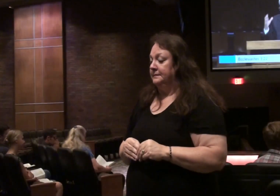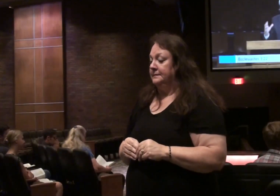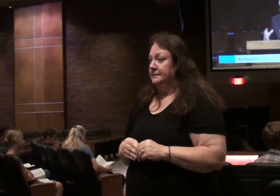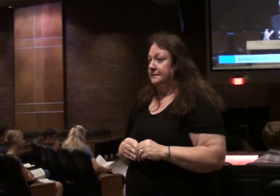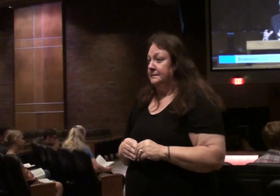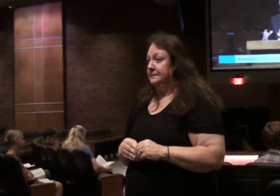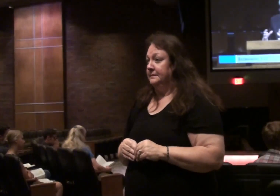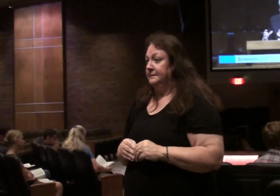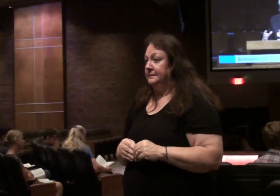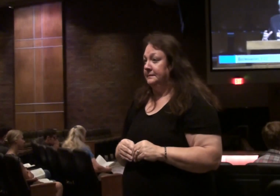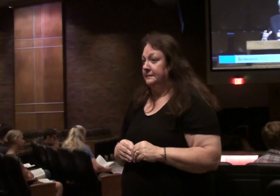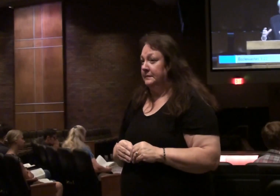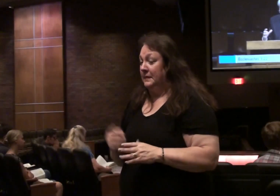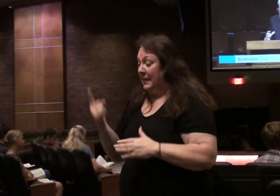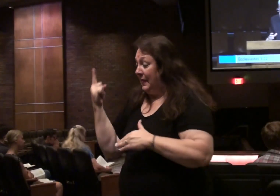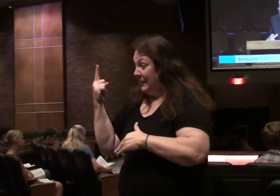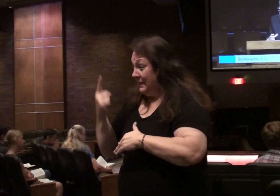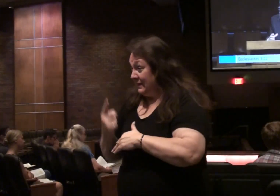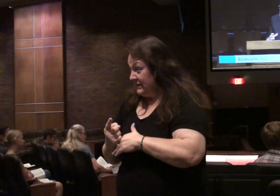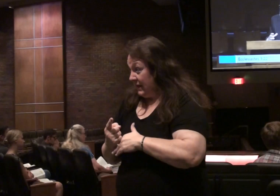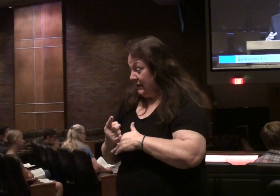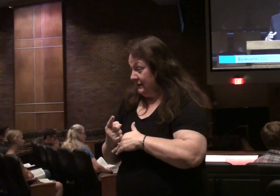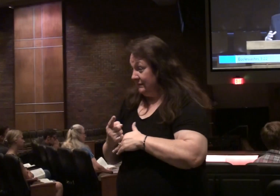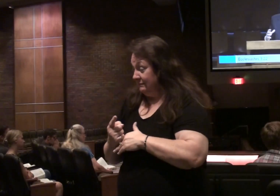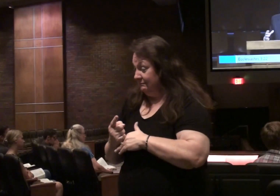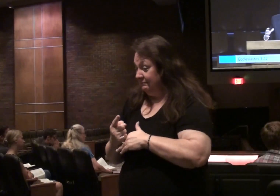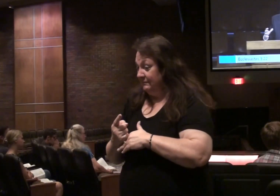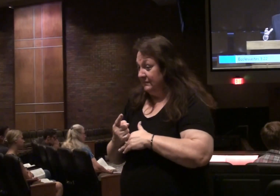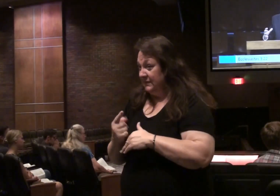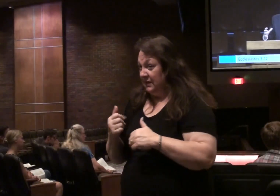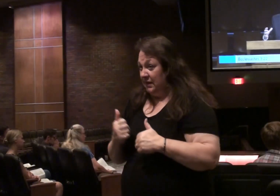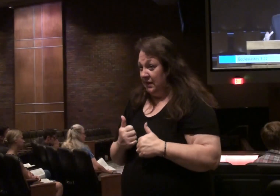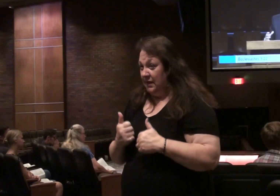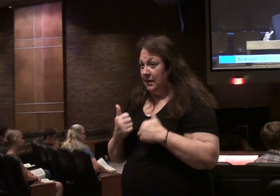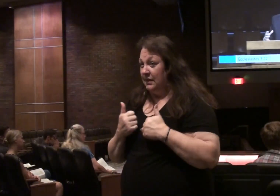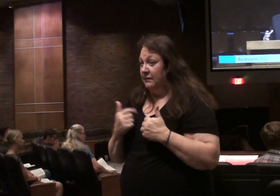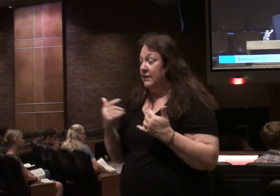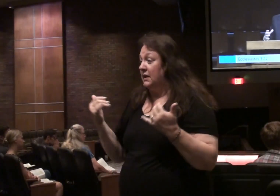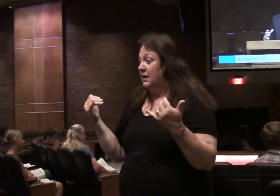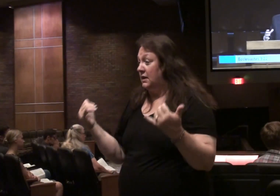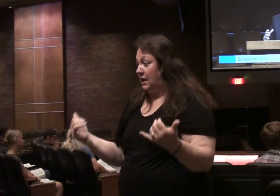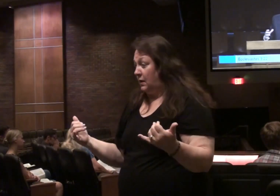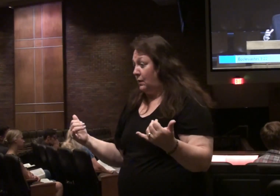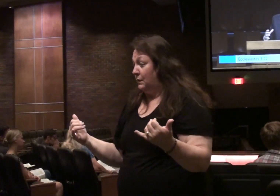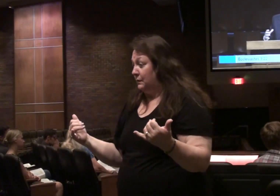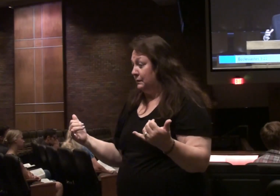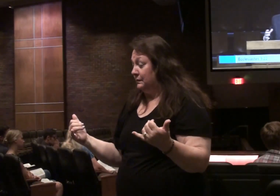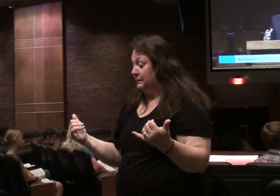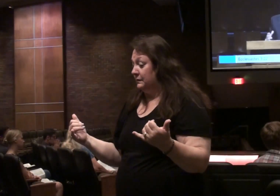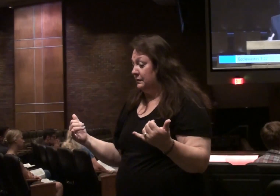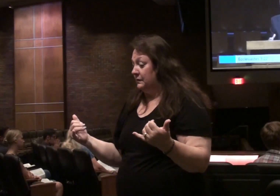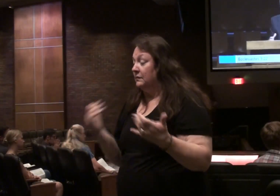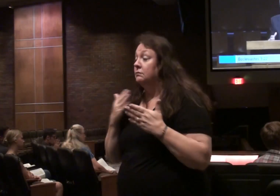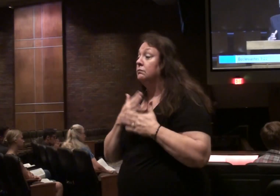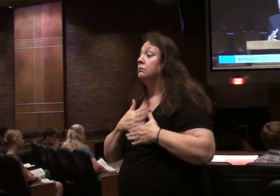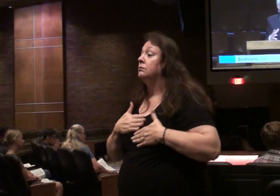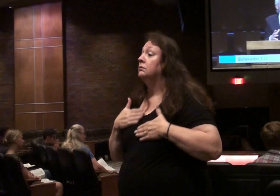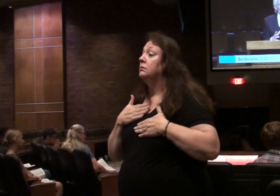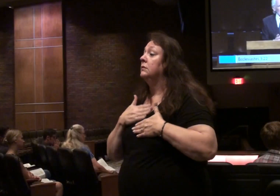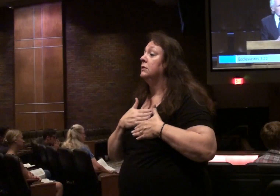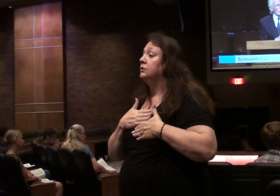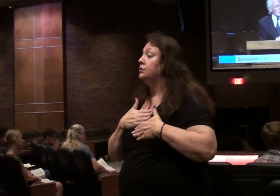So look at the day in which you are living now and